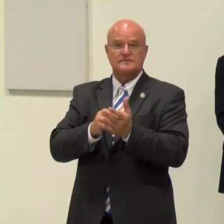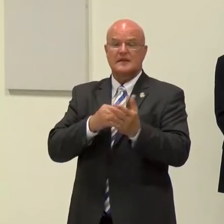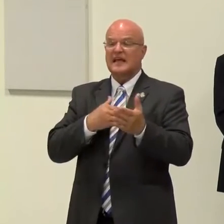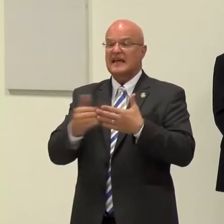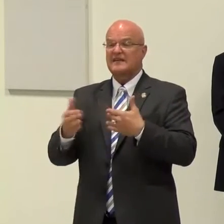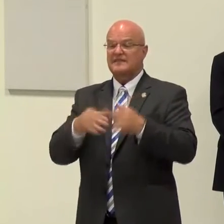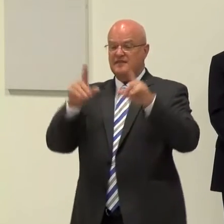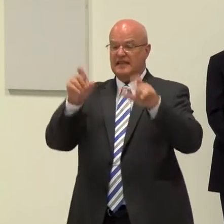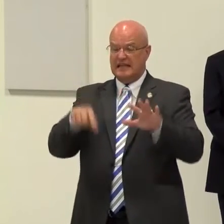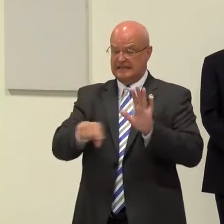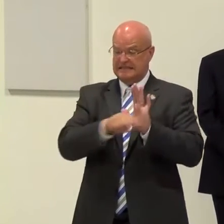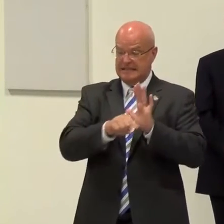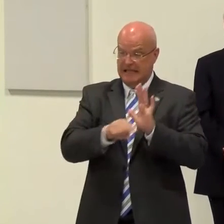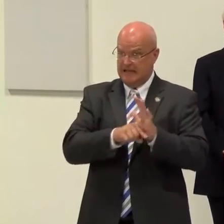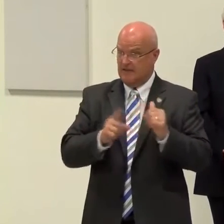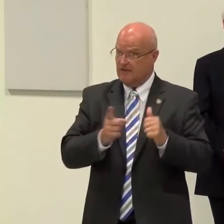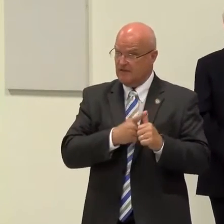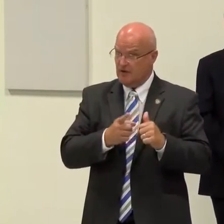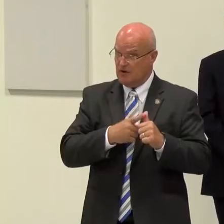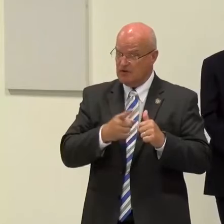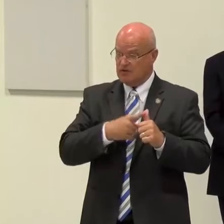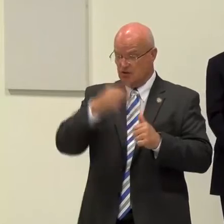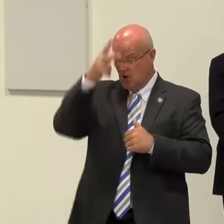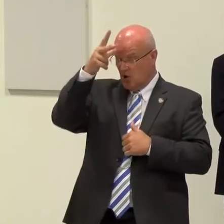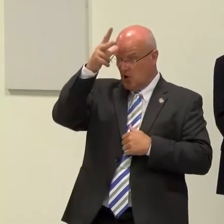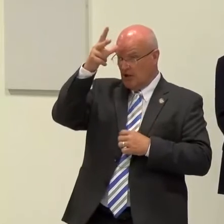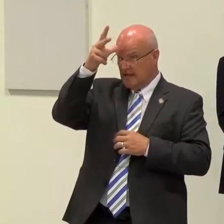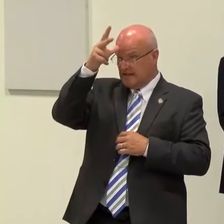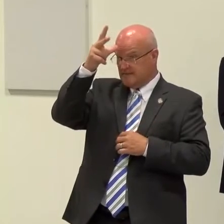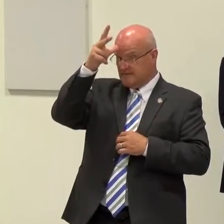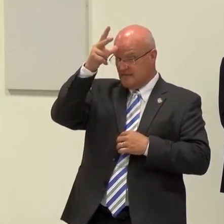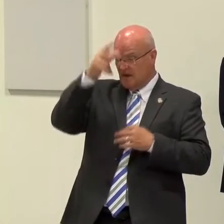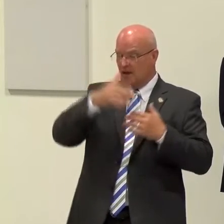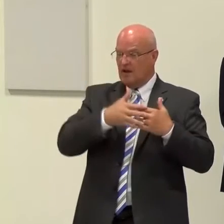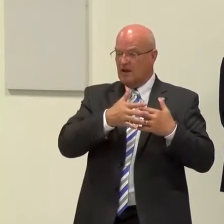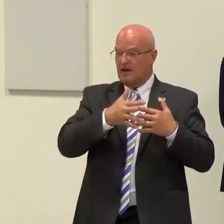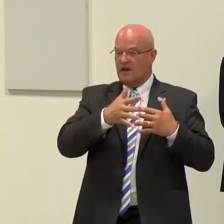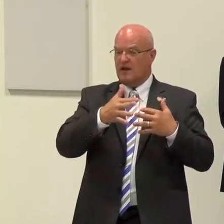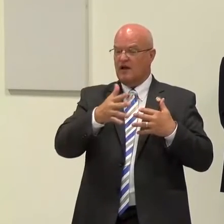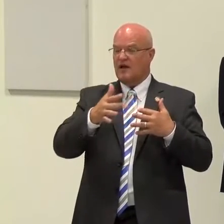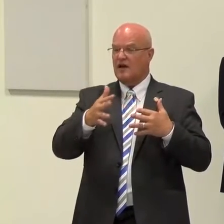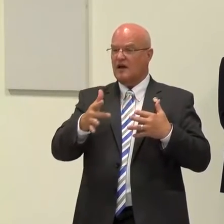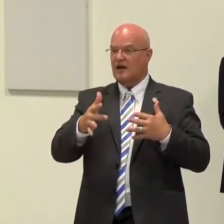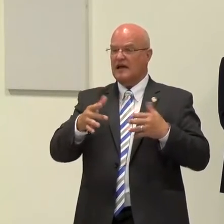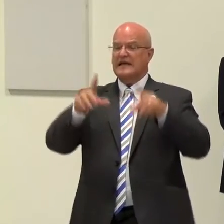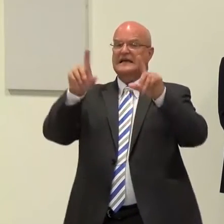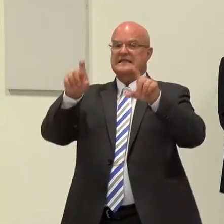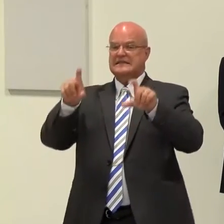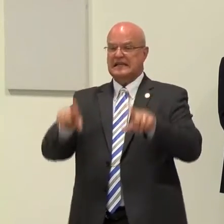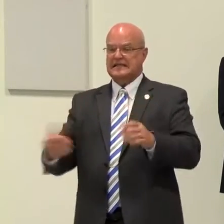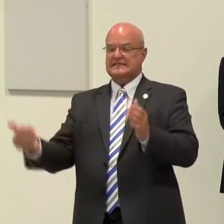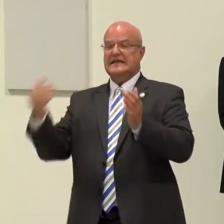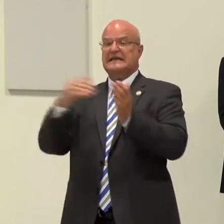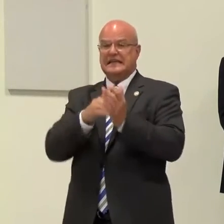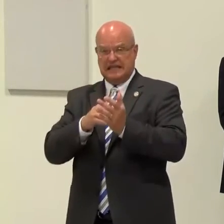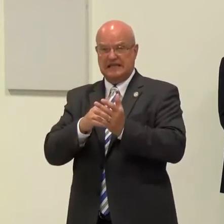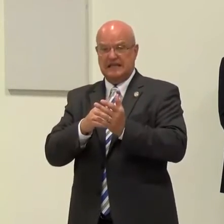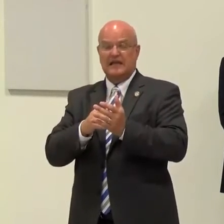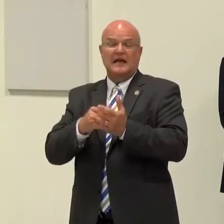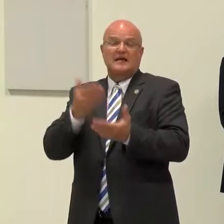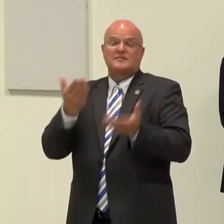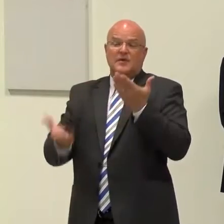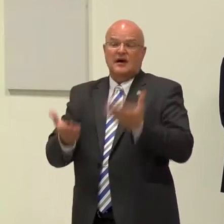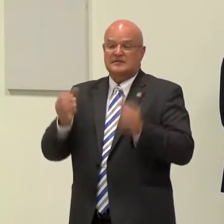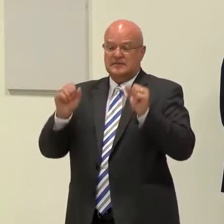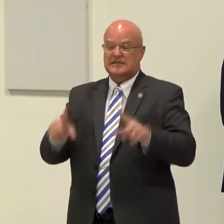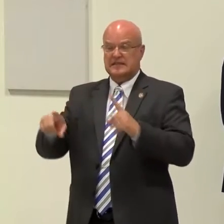even if someone tests negative very early on, especially if they're a high-risk individual. But I believe in this case,